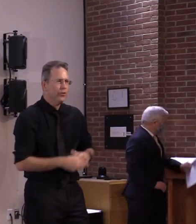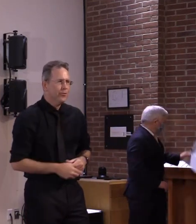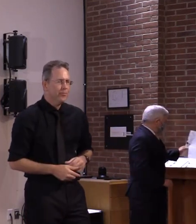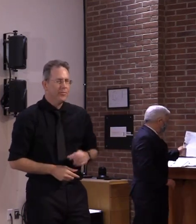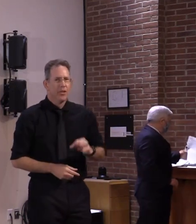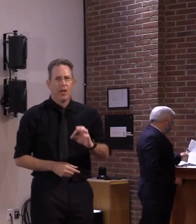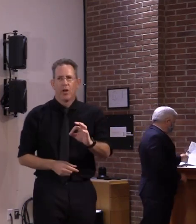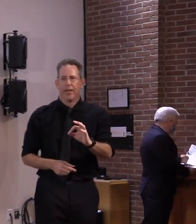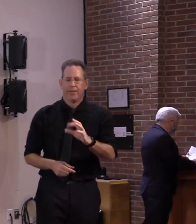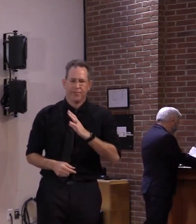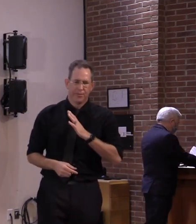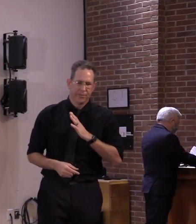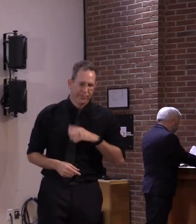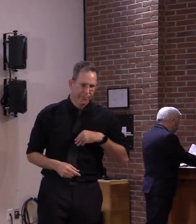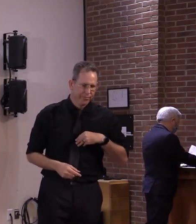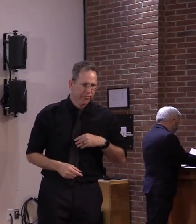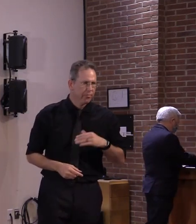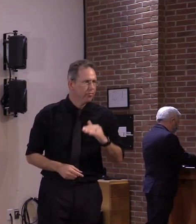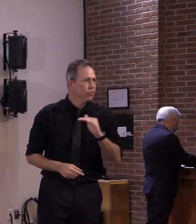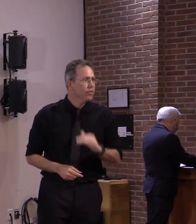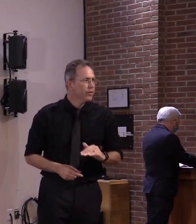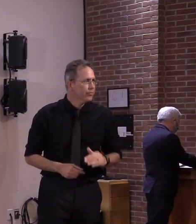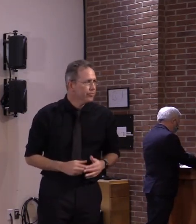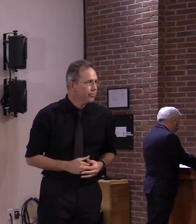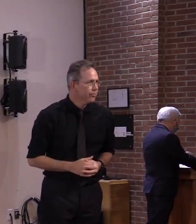at the AP.